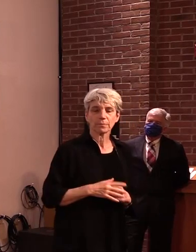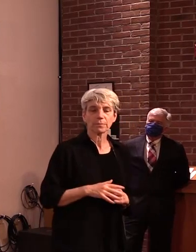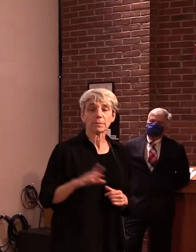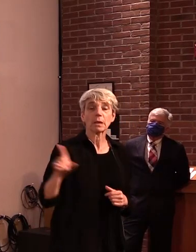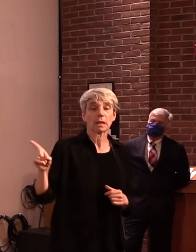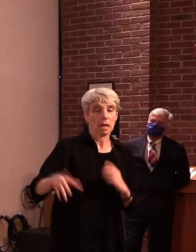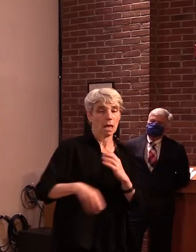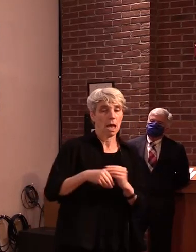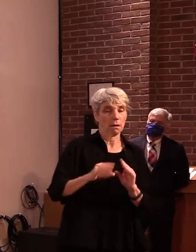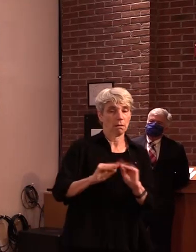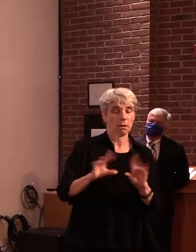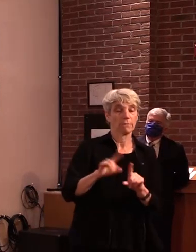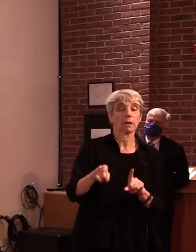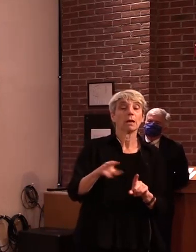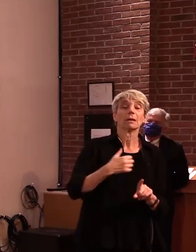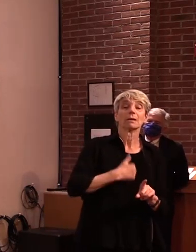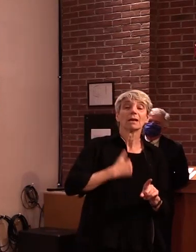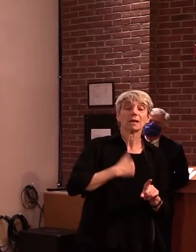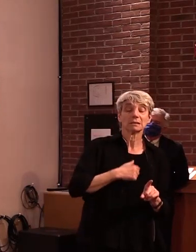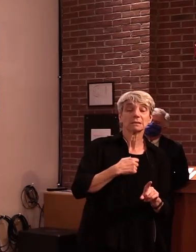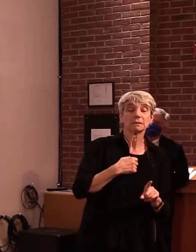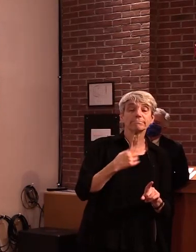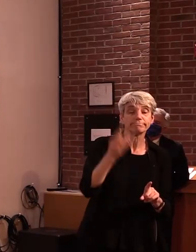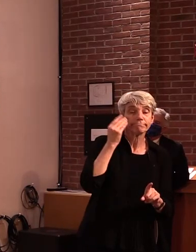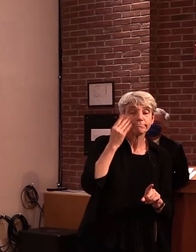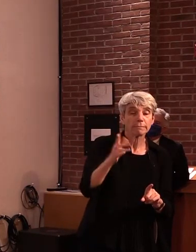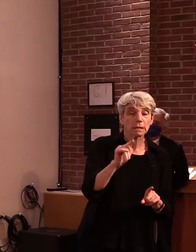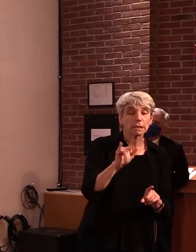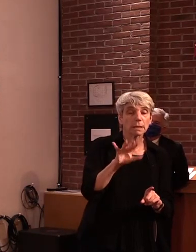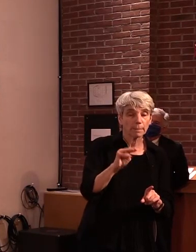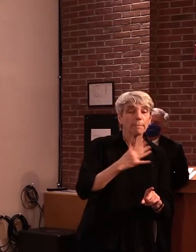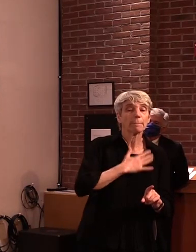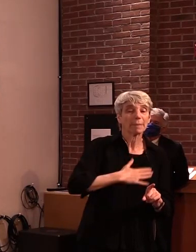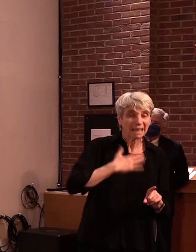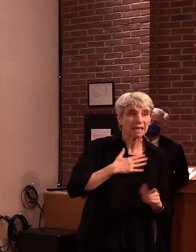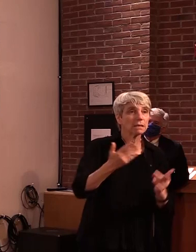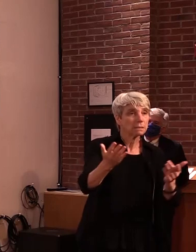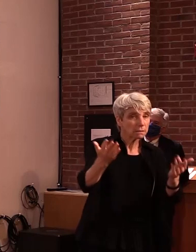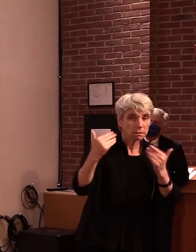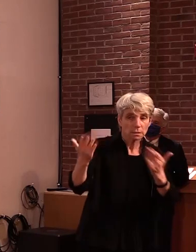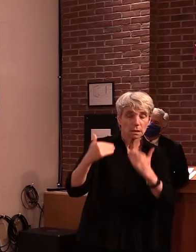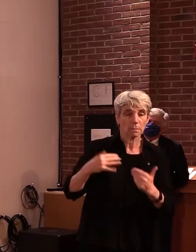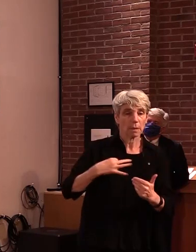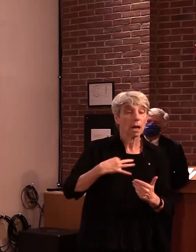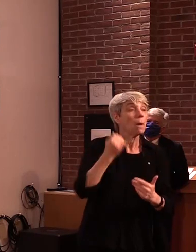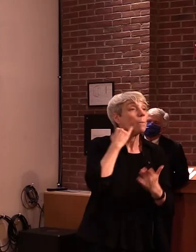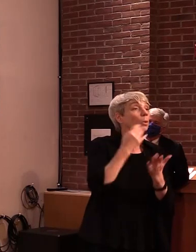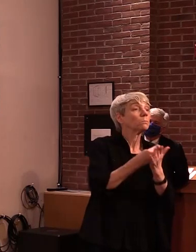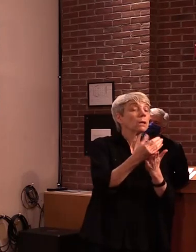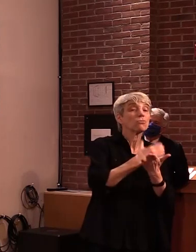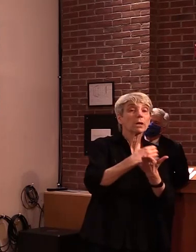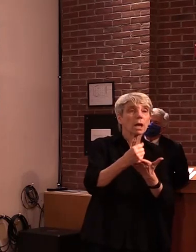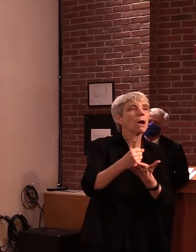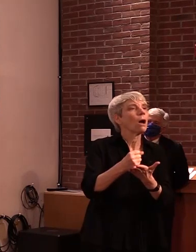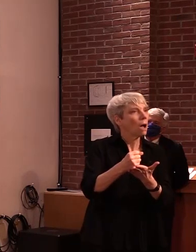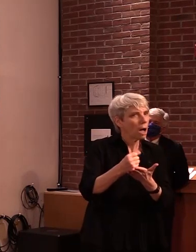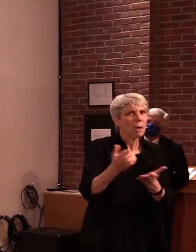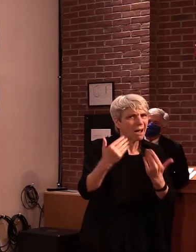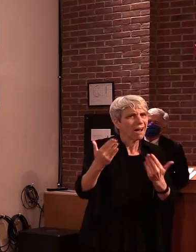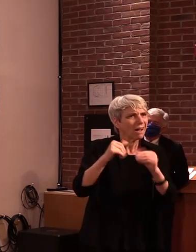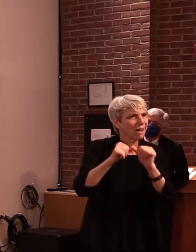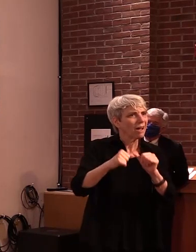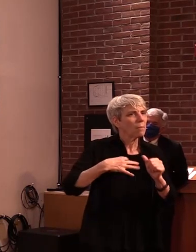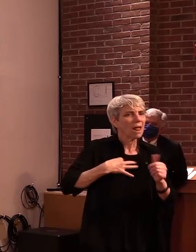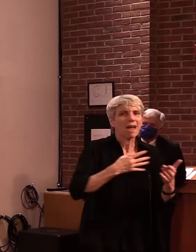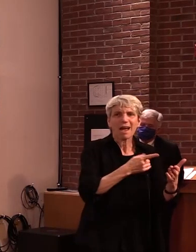just to be clear, we want people to apply just so that we understand the need. Even if we did run out of the money. We want to make sure that we're